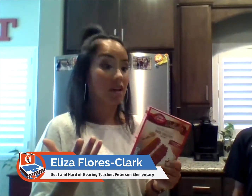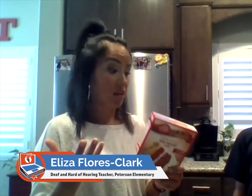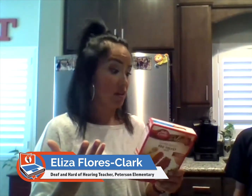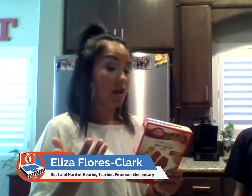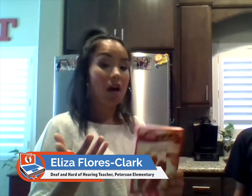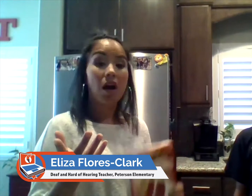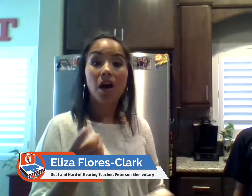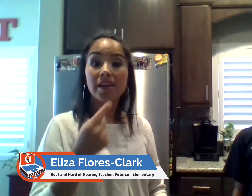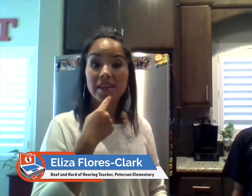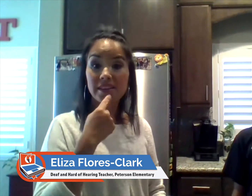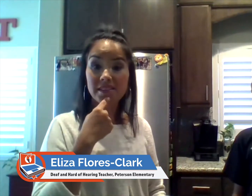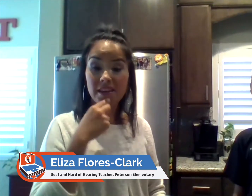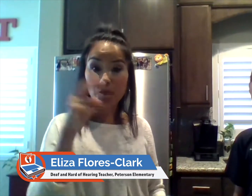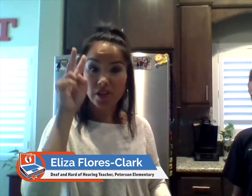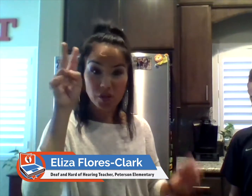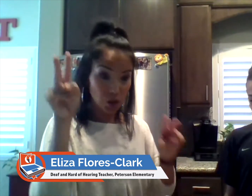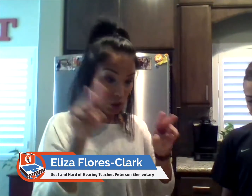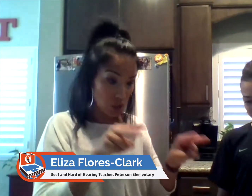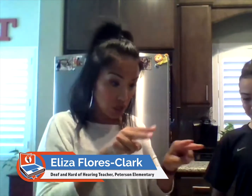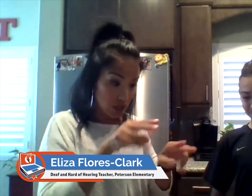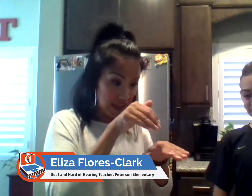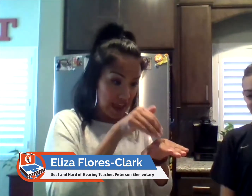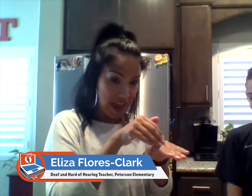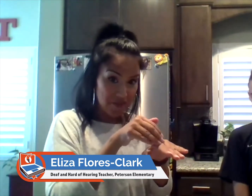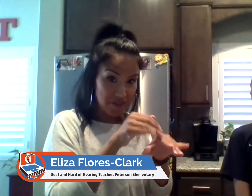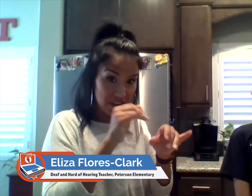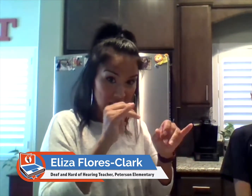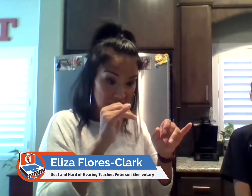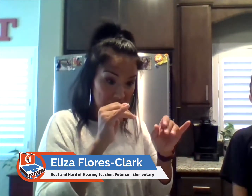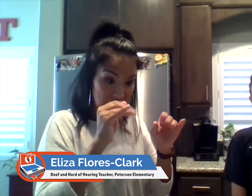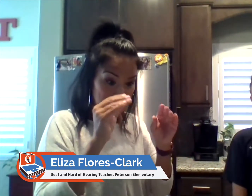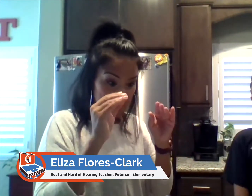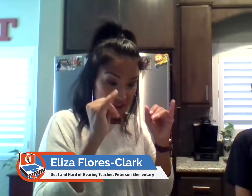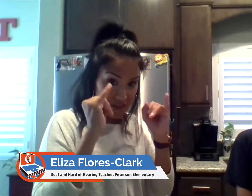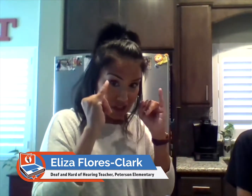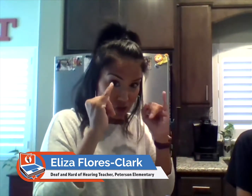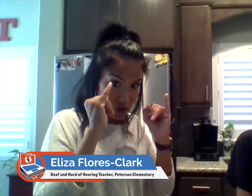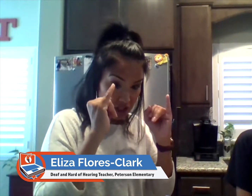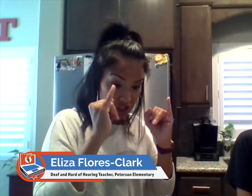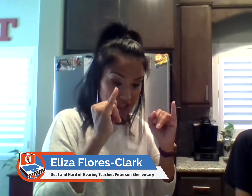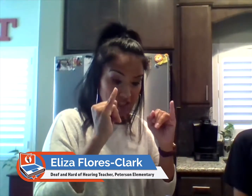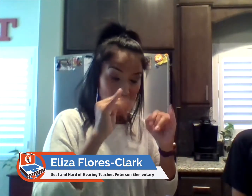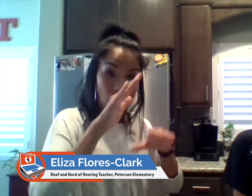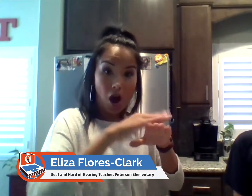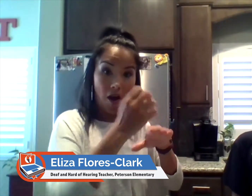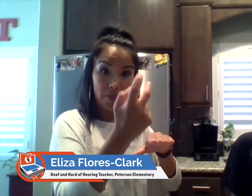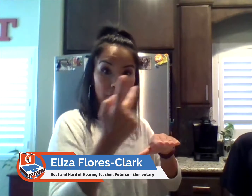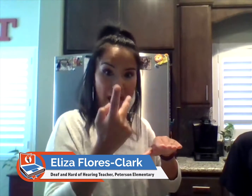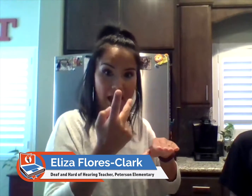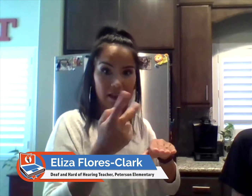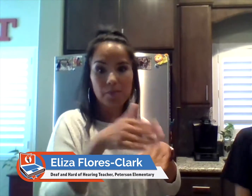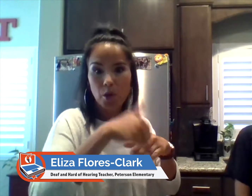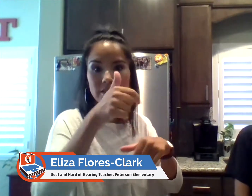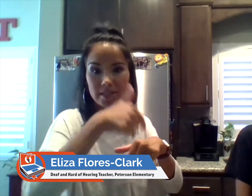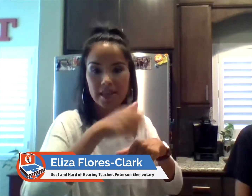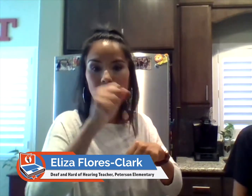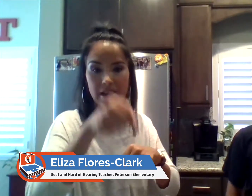back. He said we need to look at the kind of instructions on the back. And most of the time, yes,